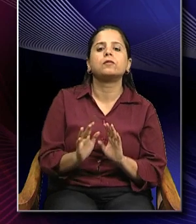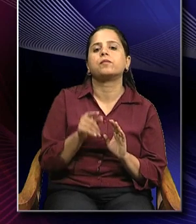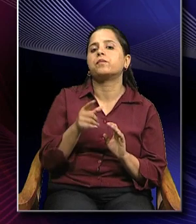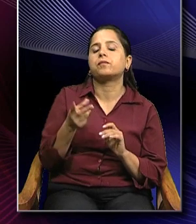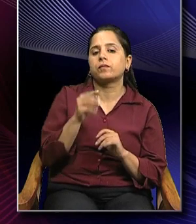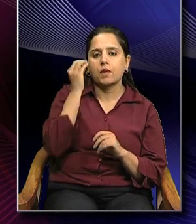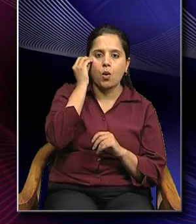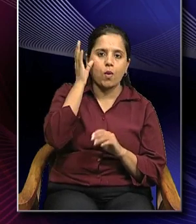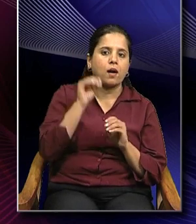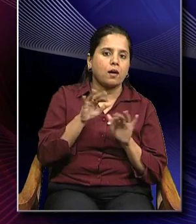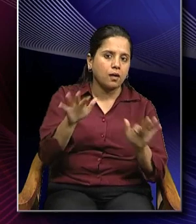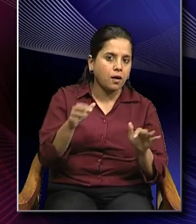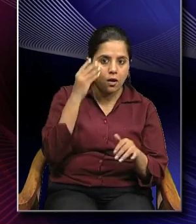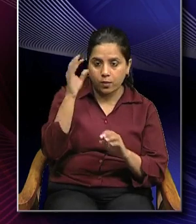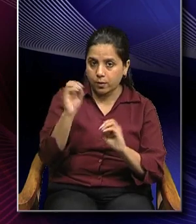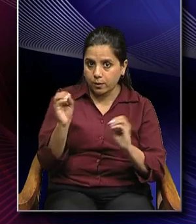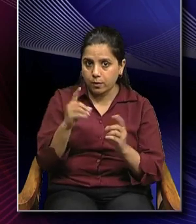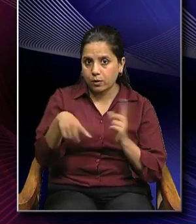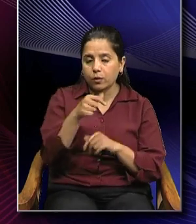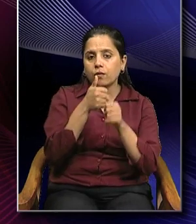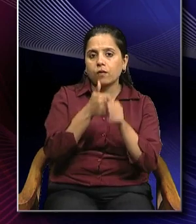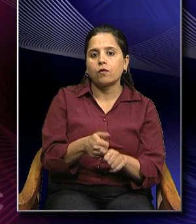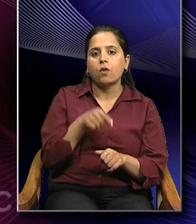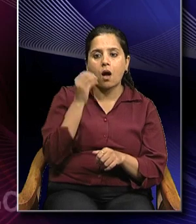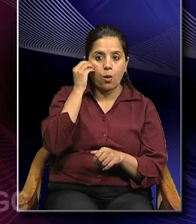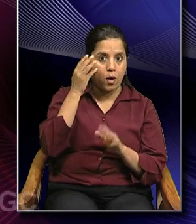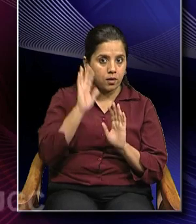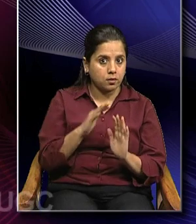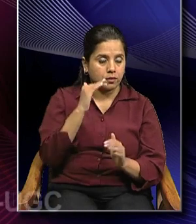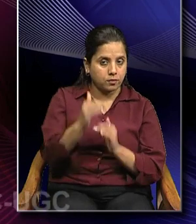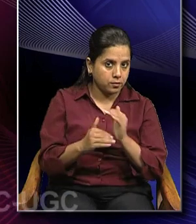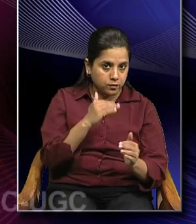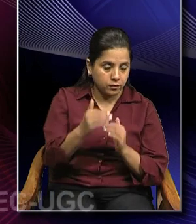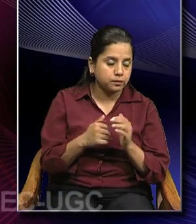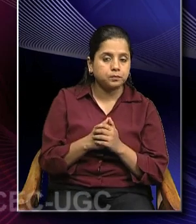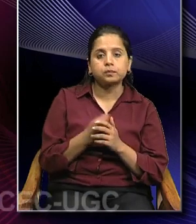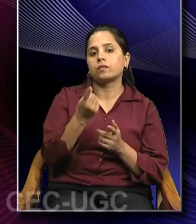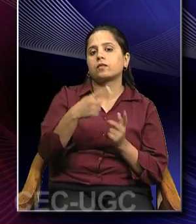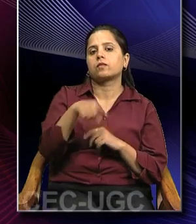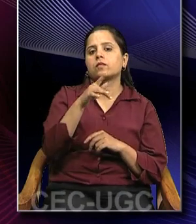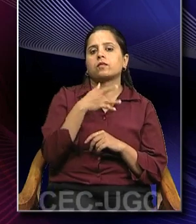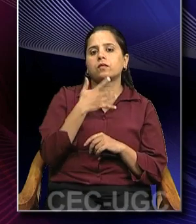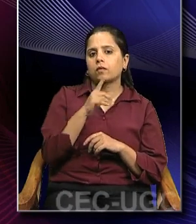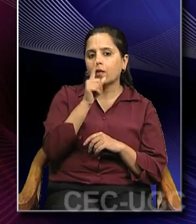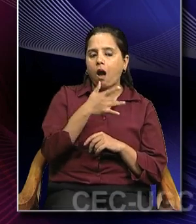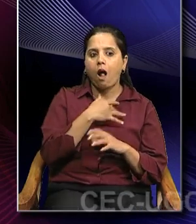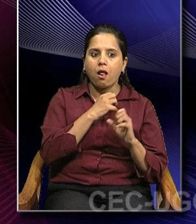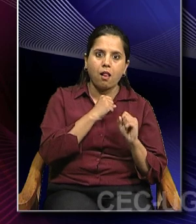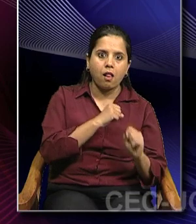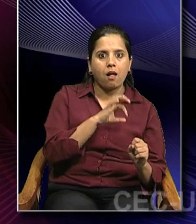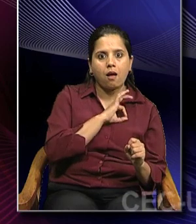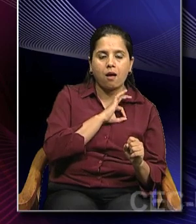the awareness. From unawareness, you are following the path of awareness, then you become attracted to the brand, and